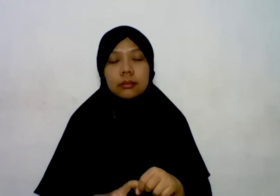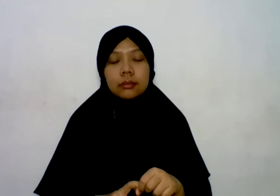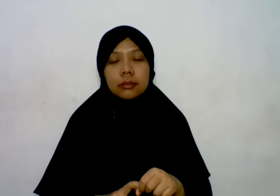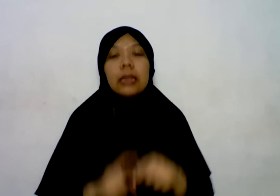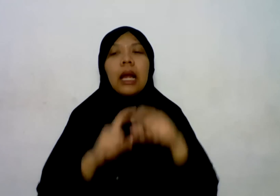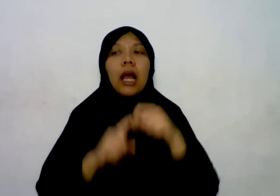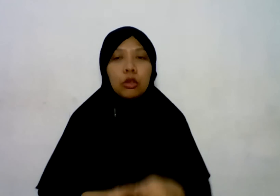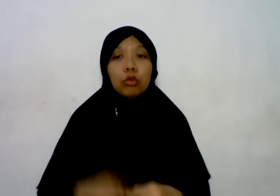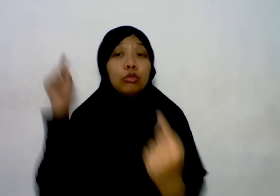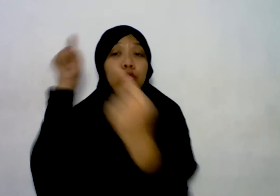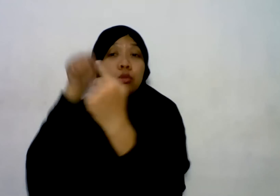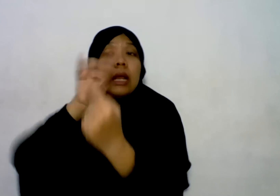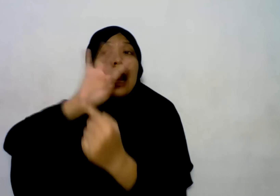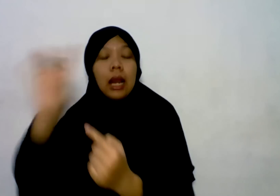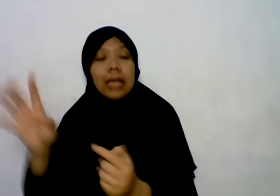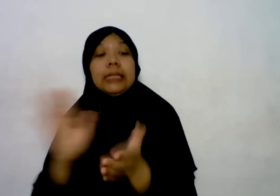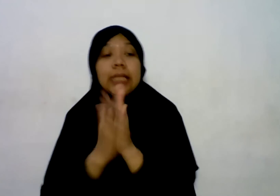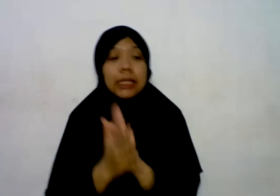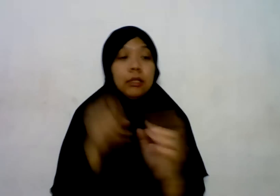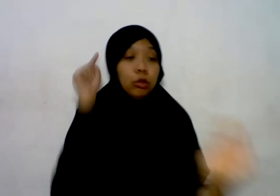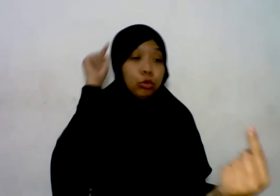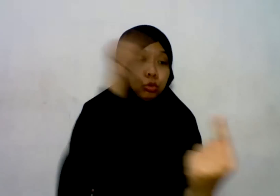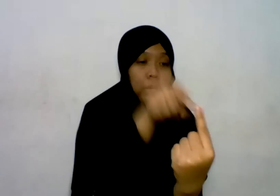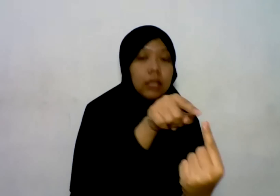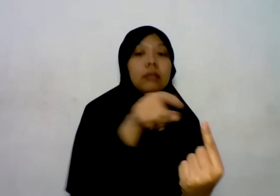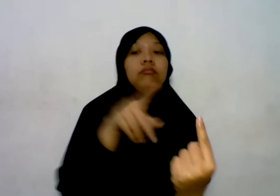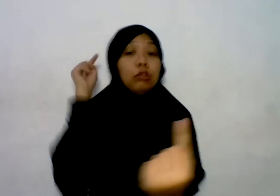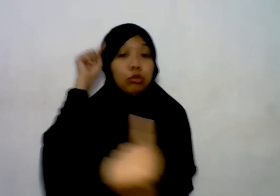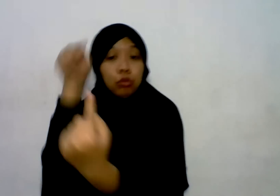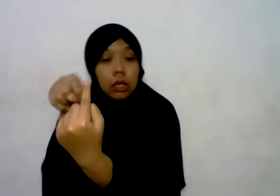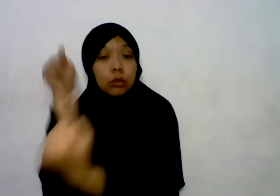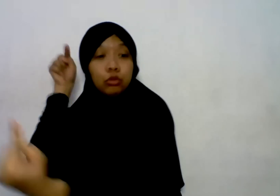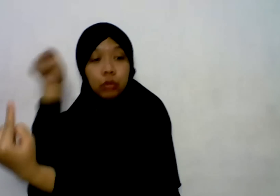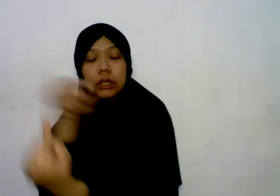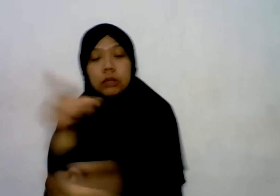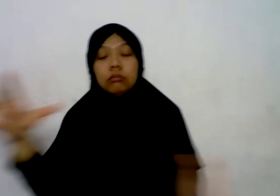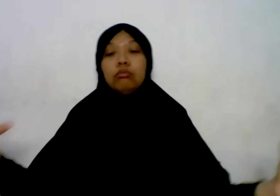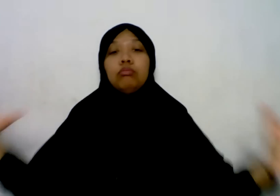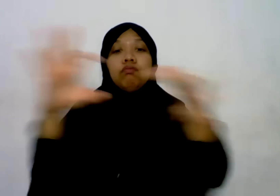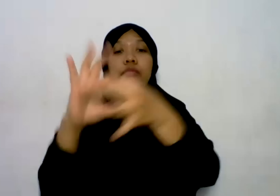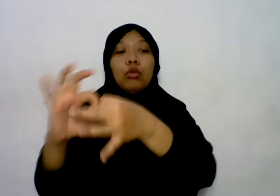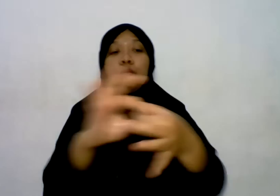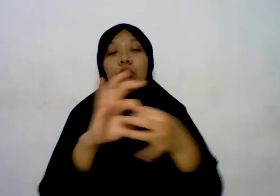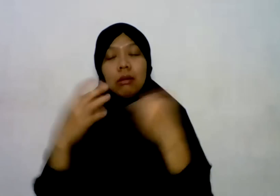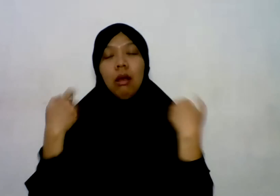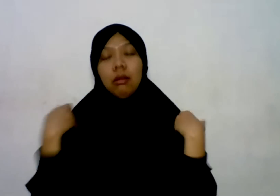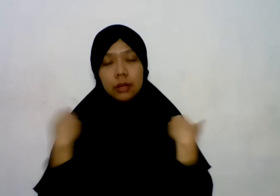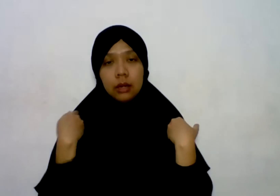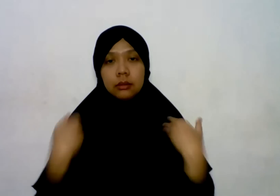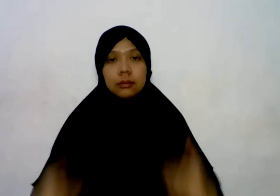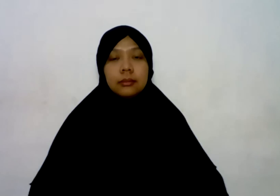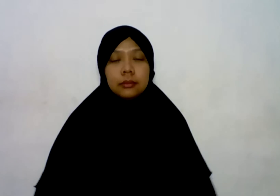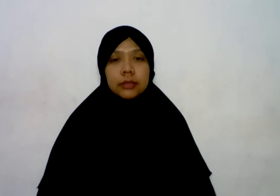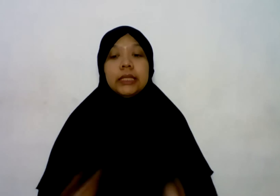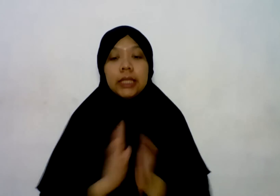I'm talking about the interlinkages. So in this regard, when we are talking about working together, doesn't mean that